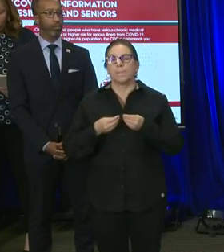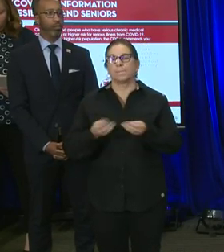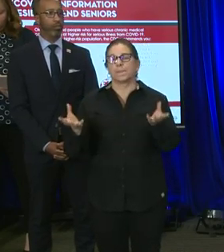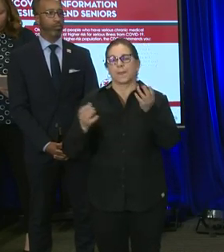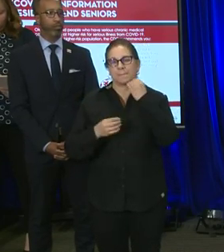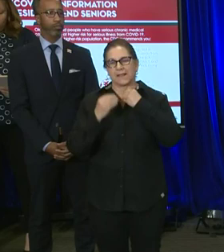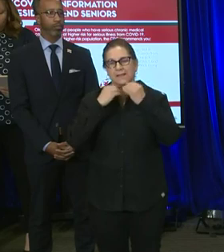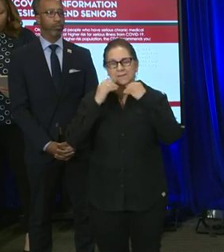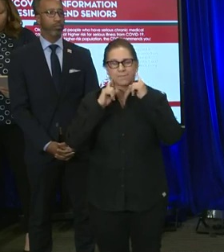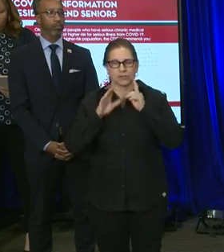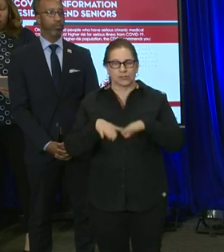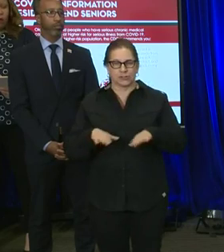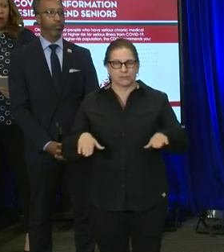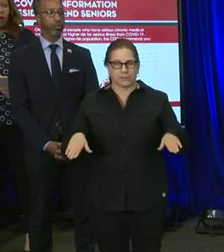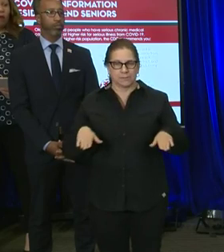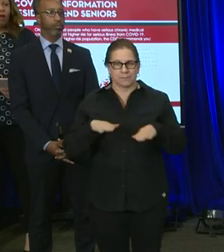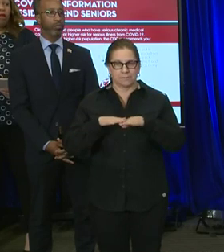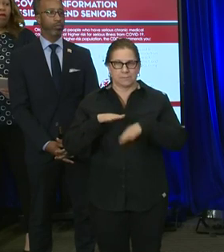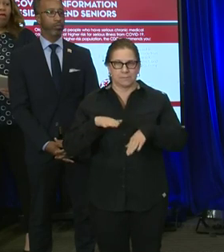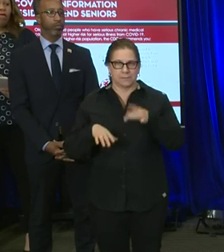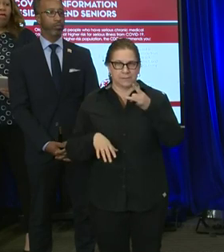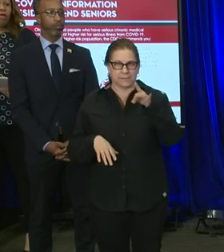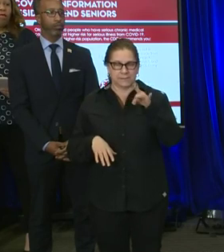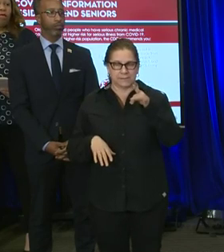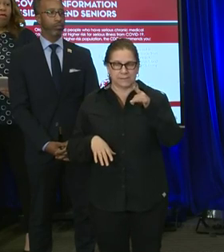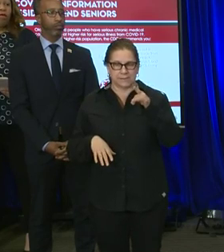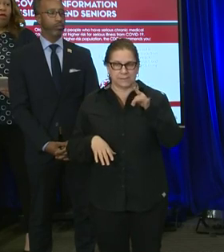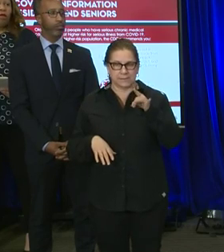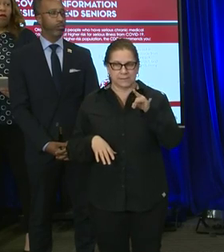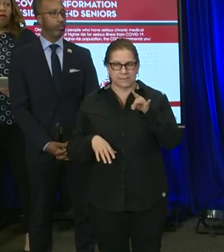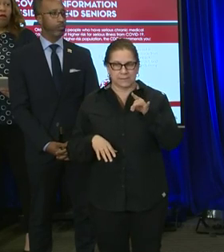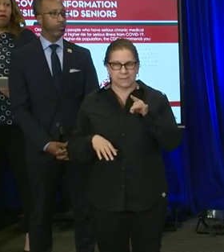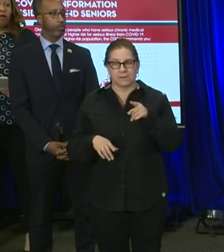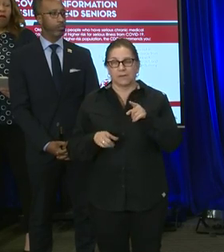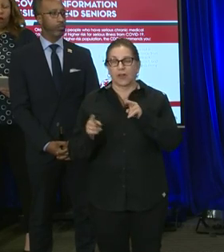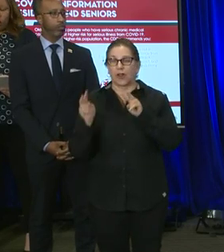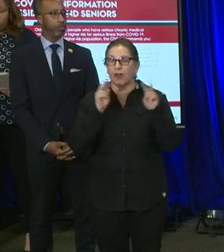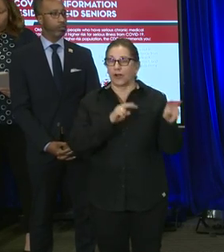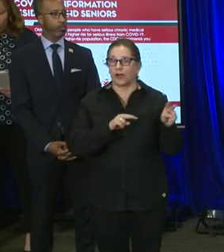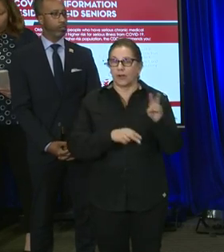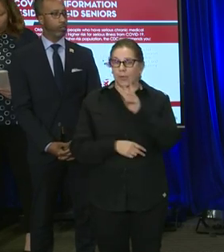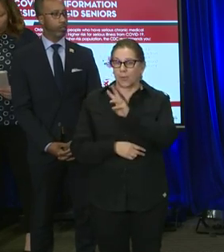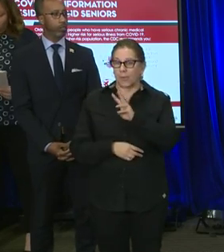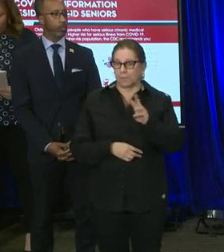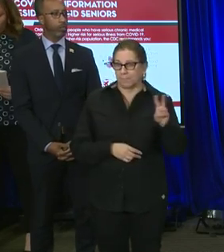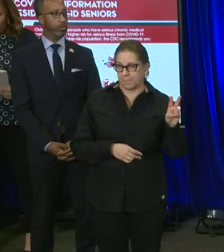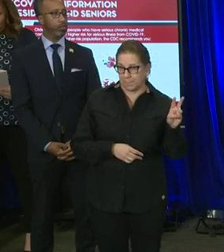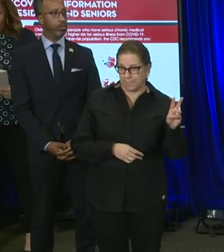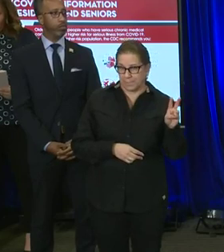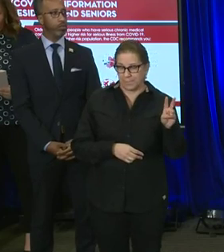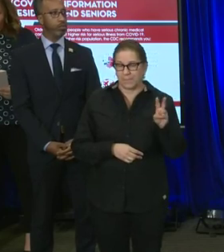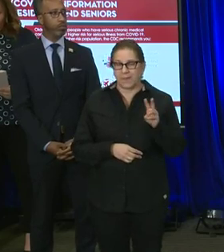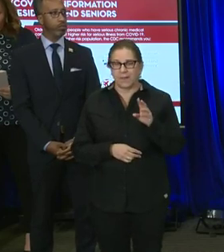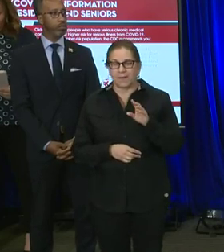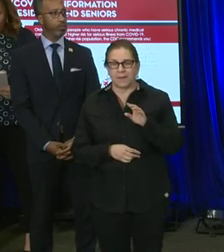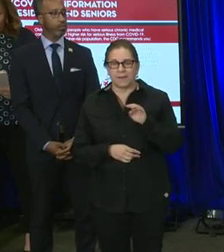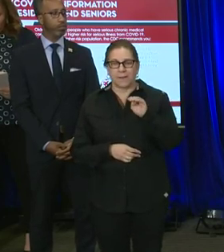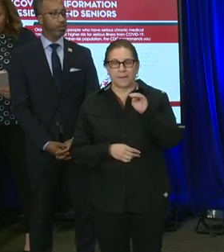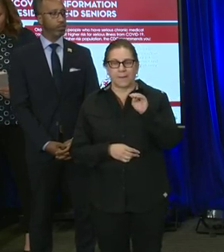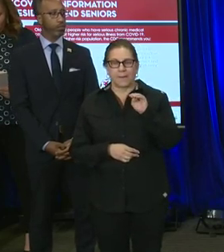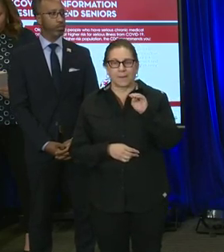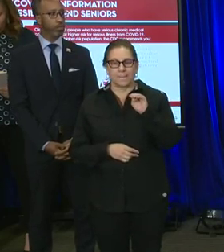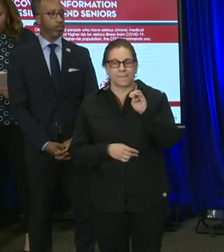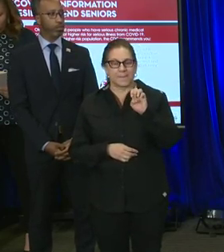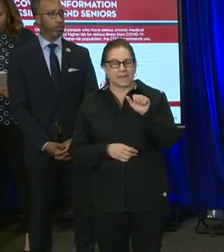coronavirus.dc.gov under the Meal Sites tab. On related facilities, the current operating status of our public libraries and